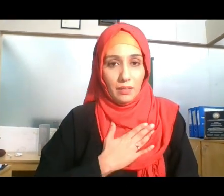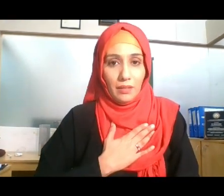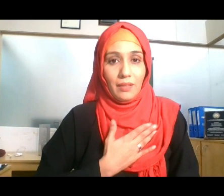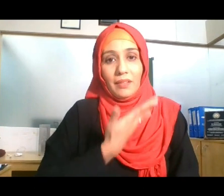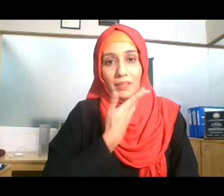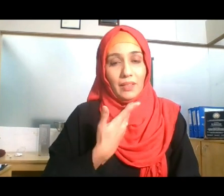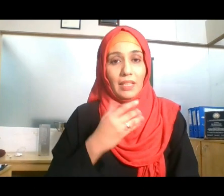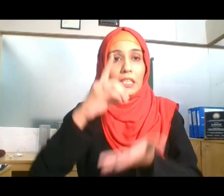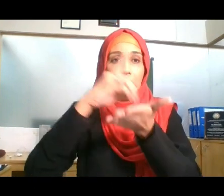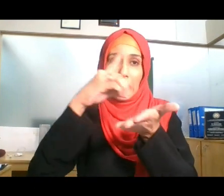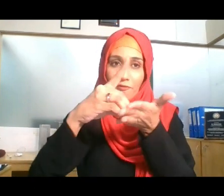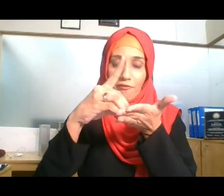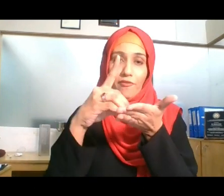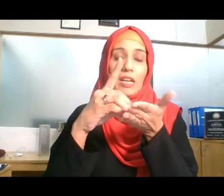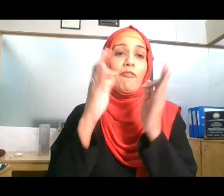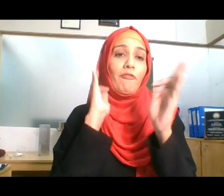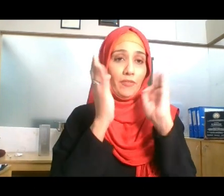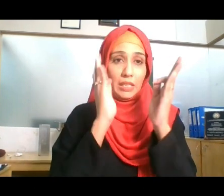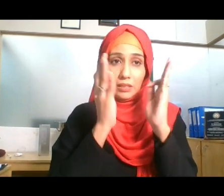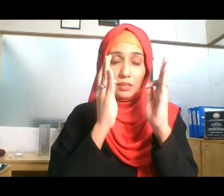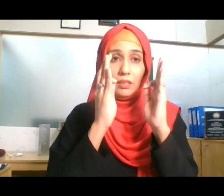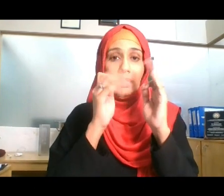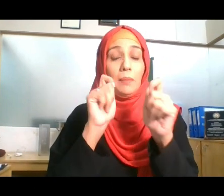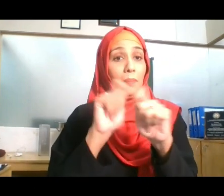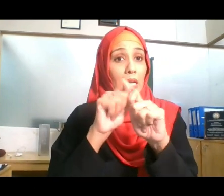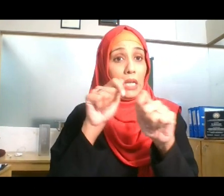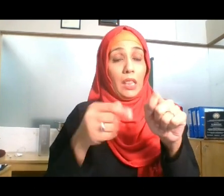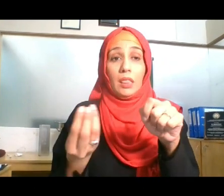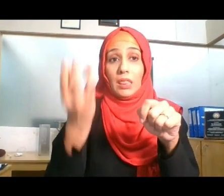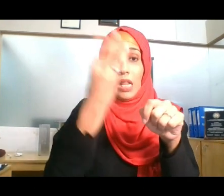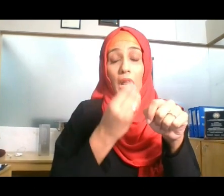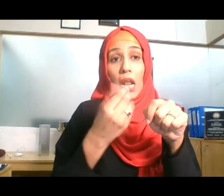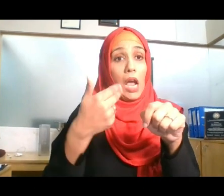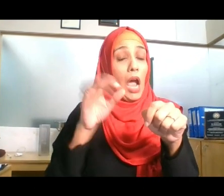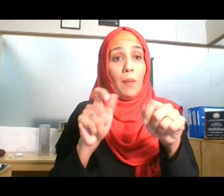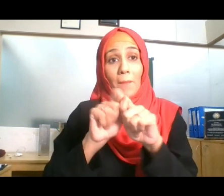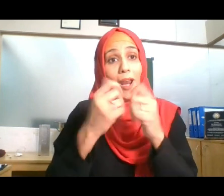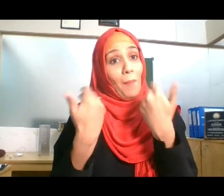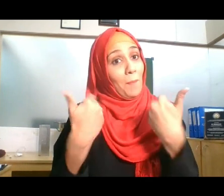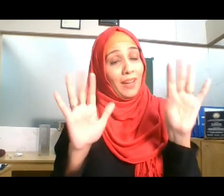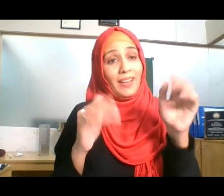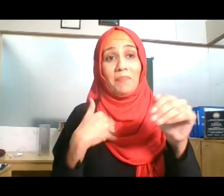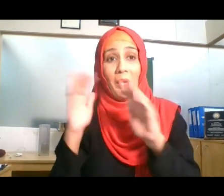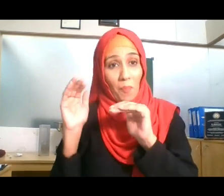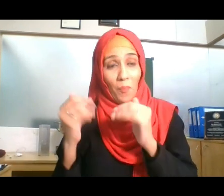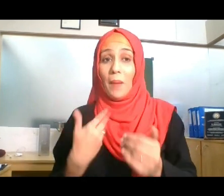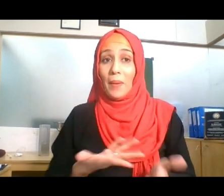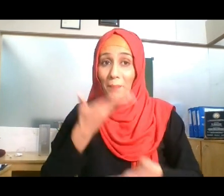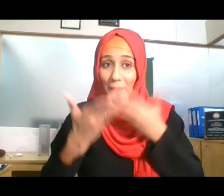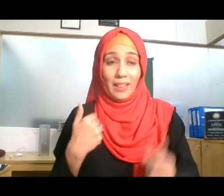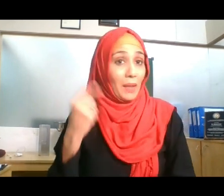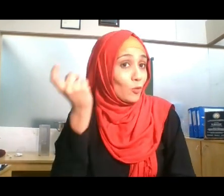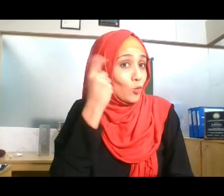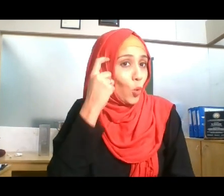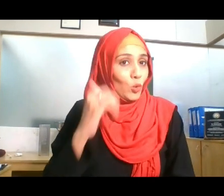thank Deaf Reach and Facebook for making this event possible and inviting me to share my thought